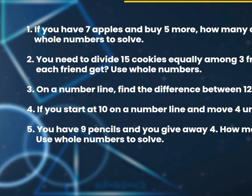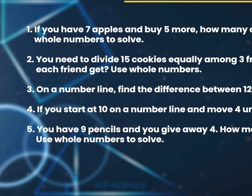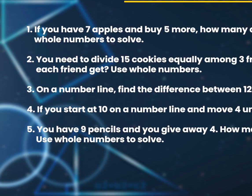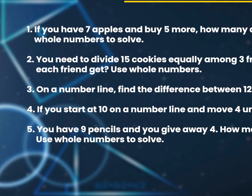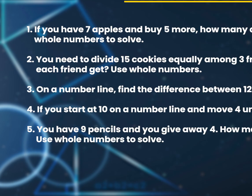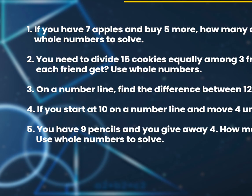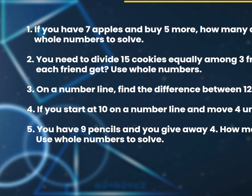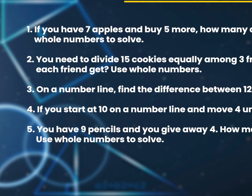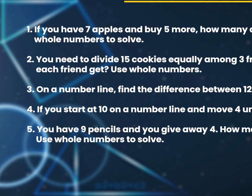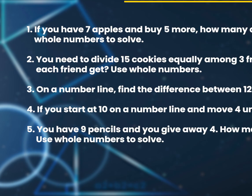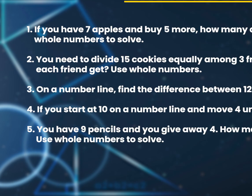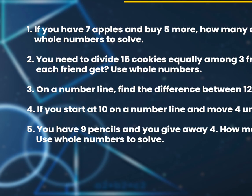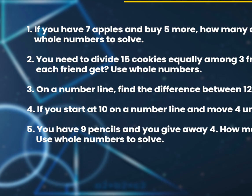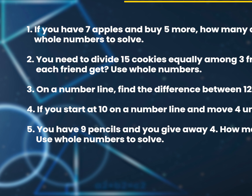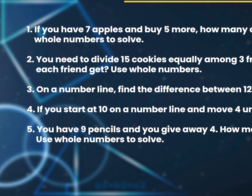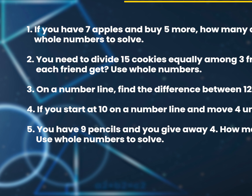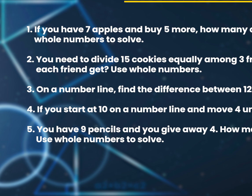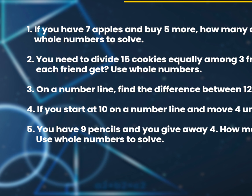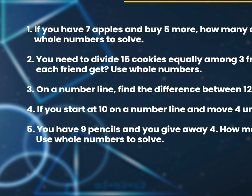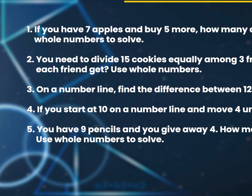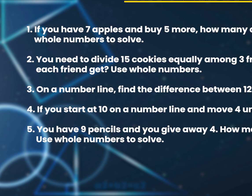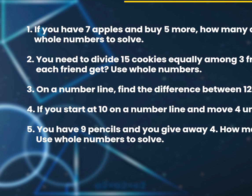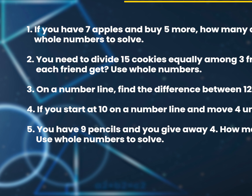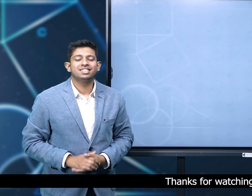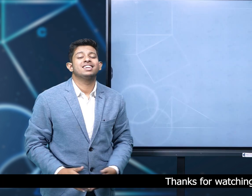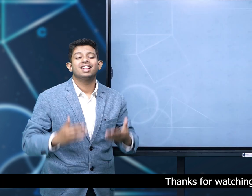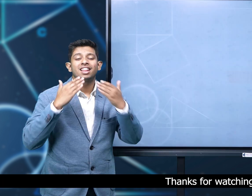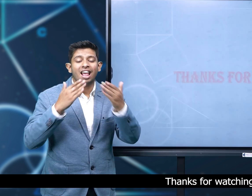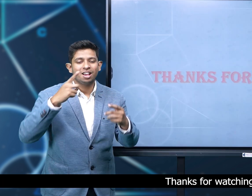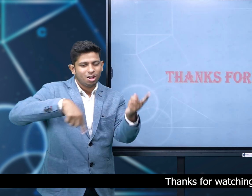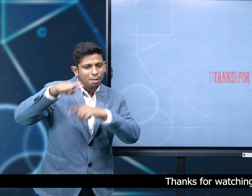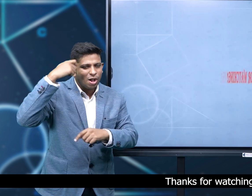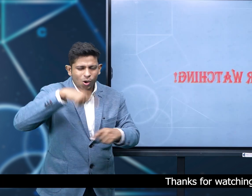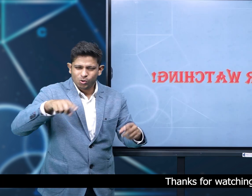Thanks for watching.